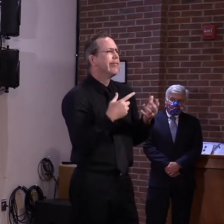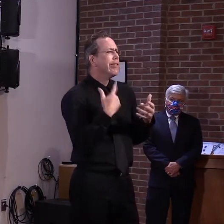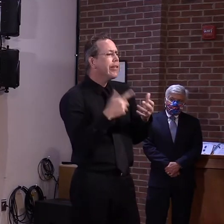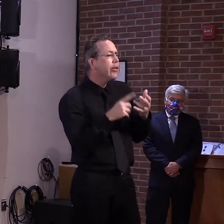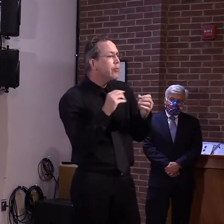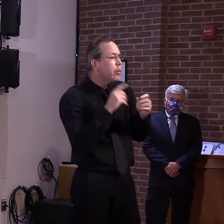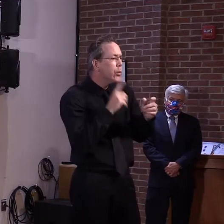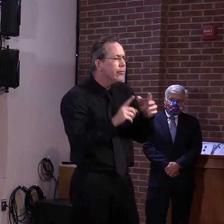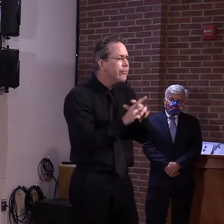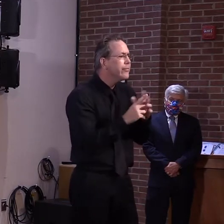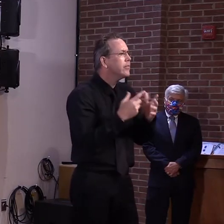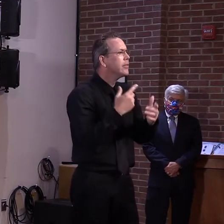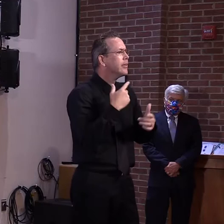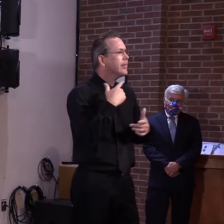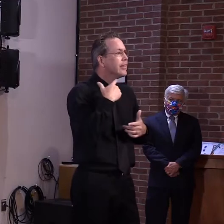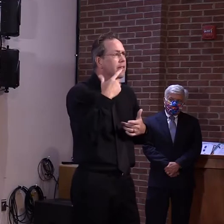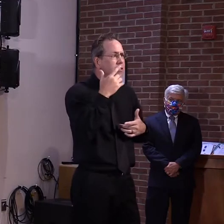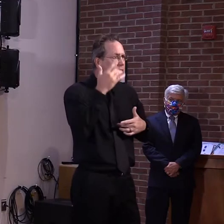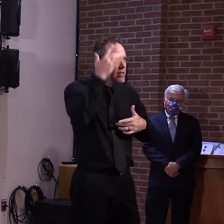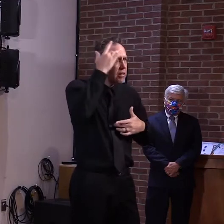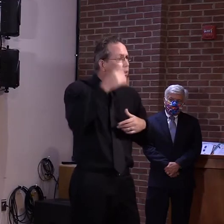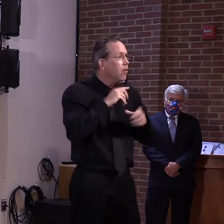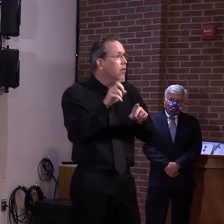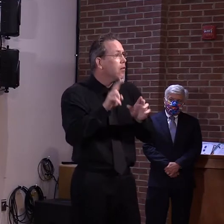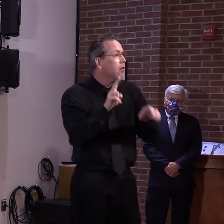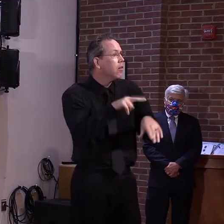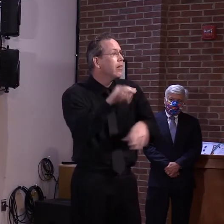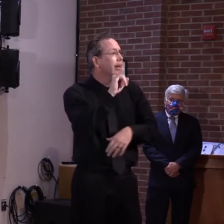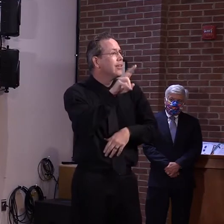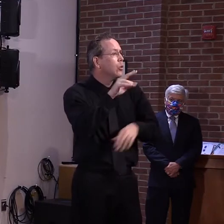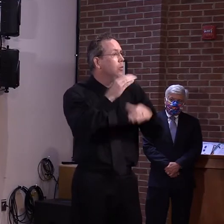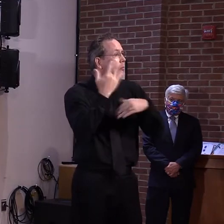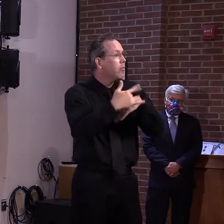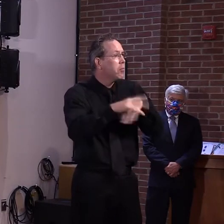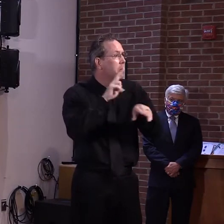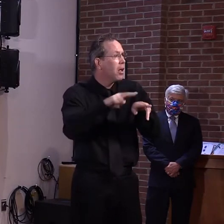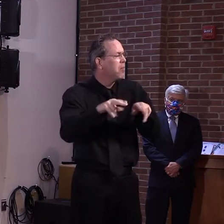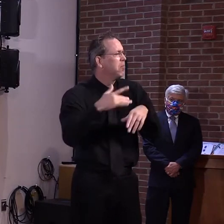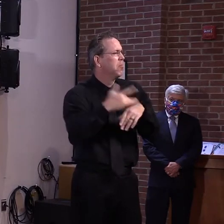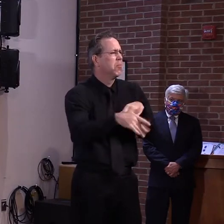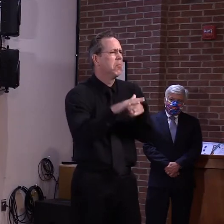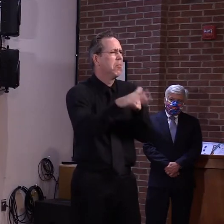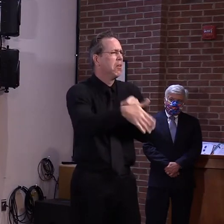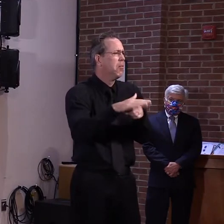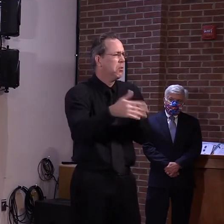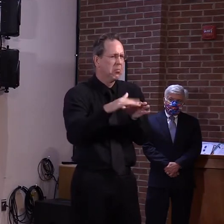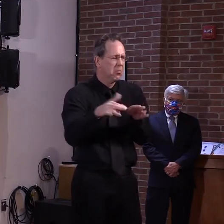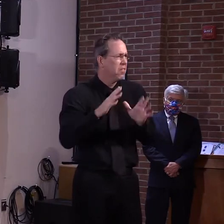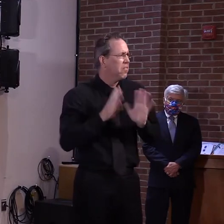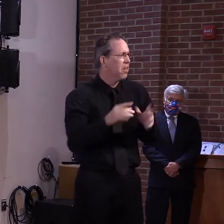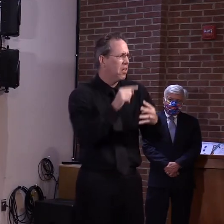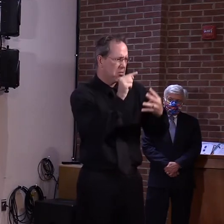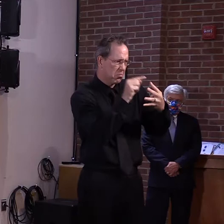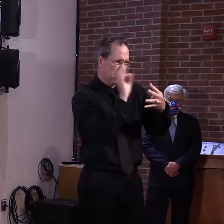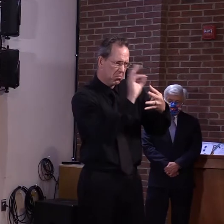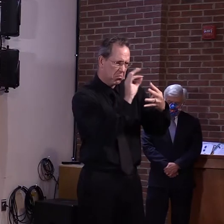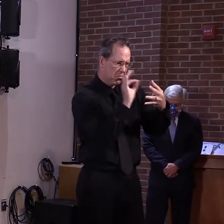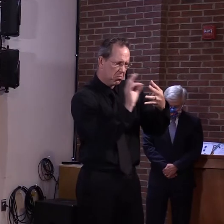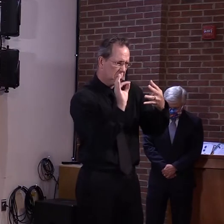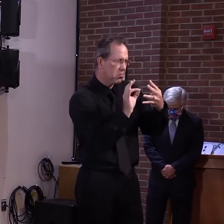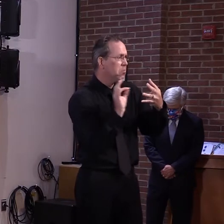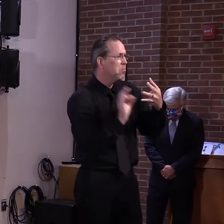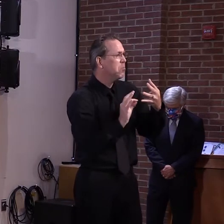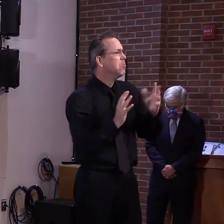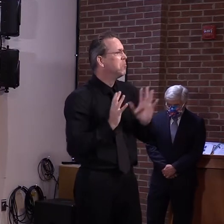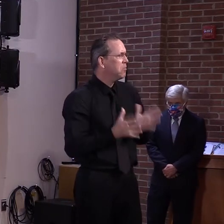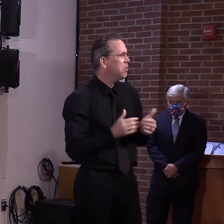country. And then with so few individuals needing hospitalization for COVID in Vermont, our hospital resources continue to be quite strong also.